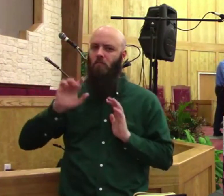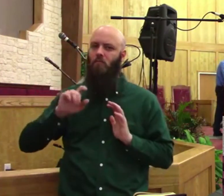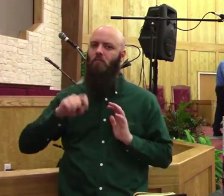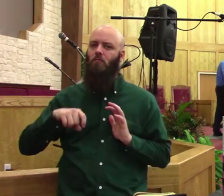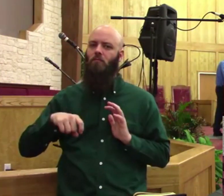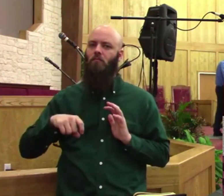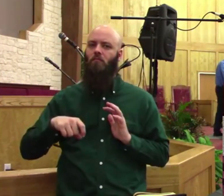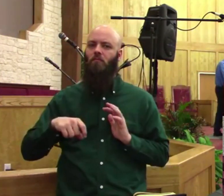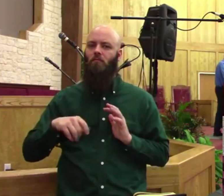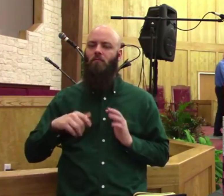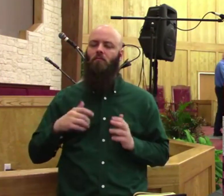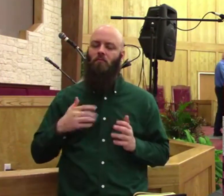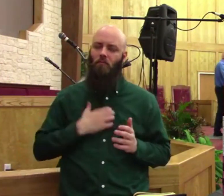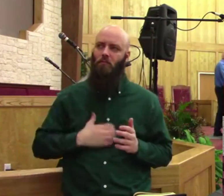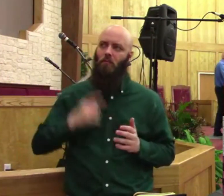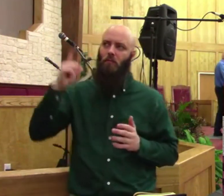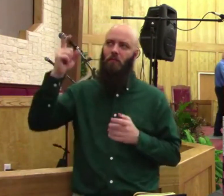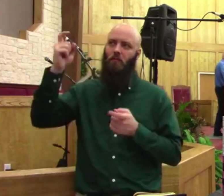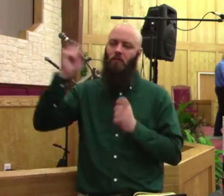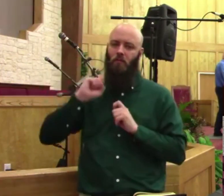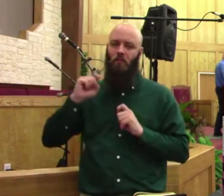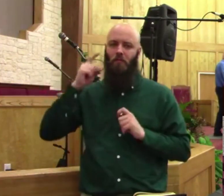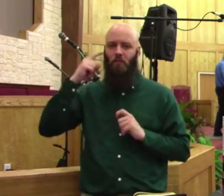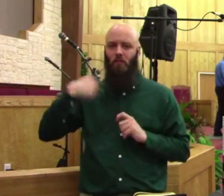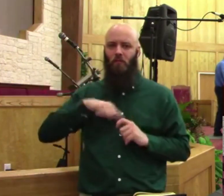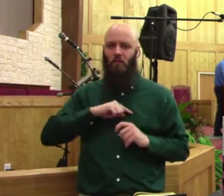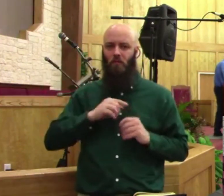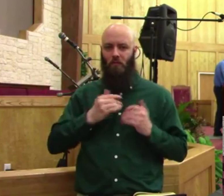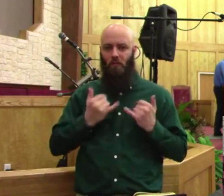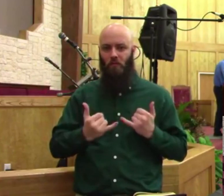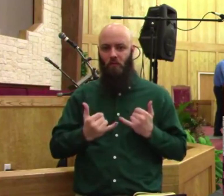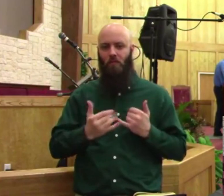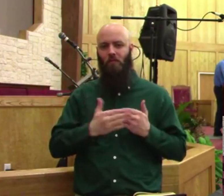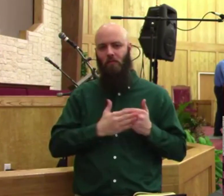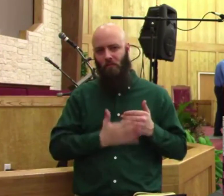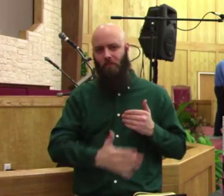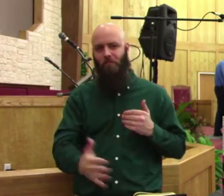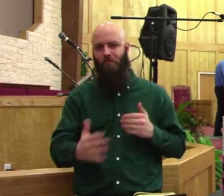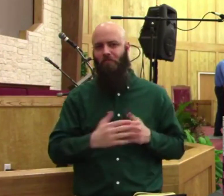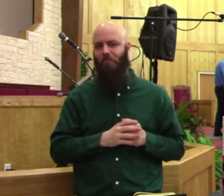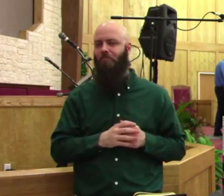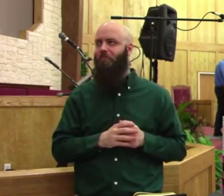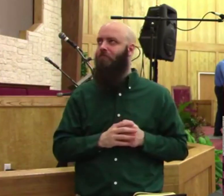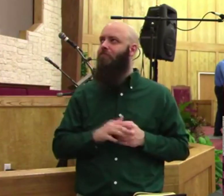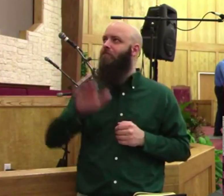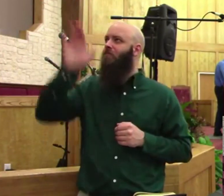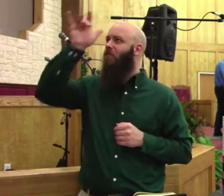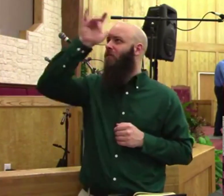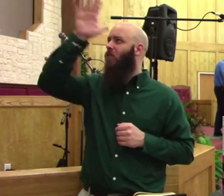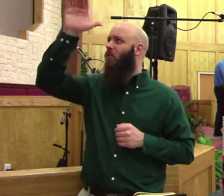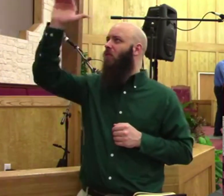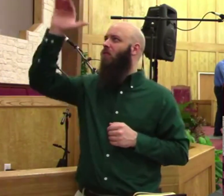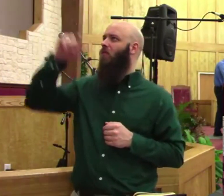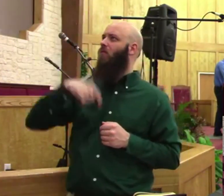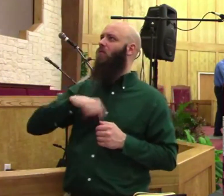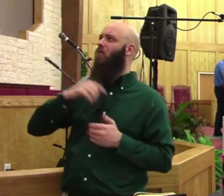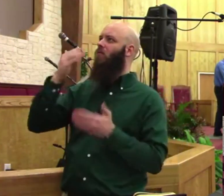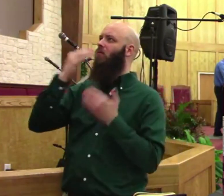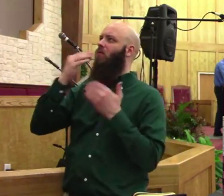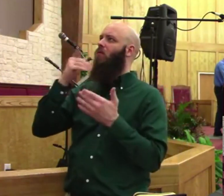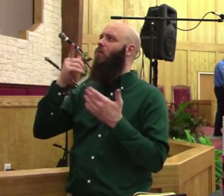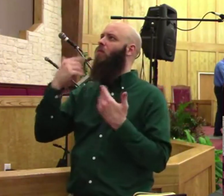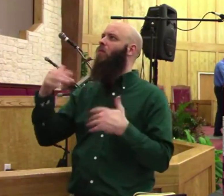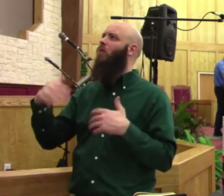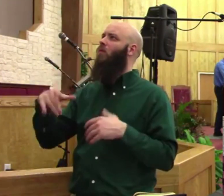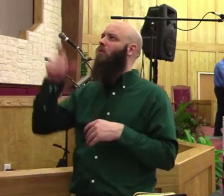morning and every morning henceforth. Father, we thank You that You choose to